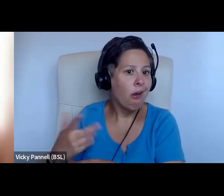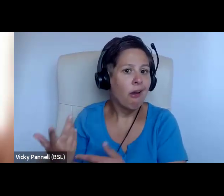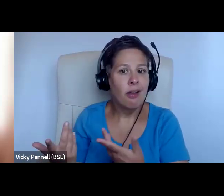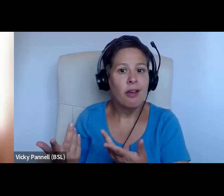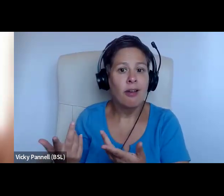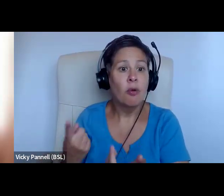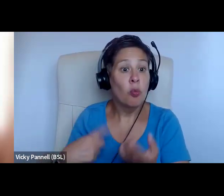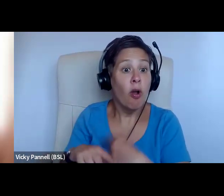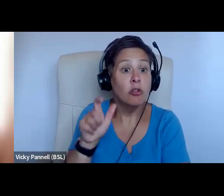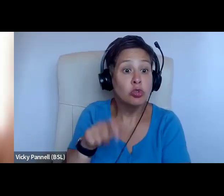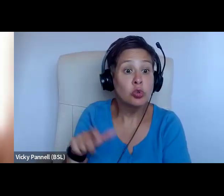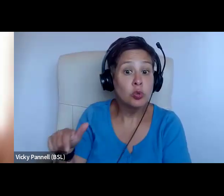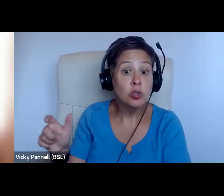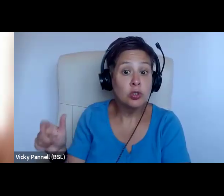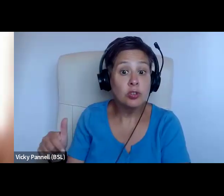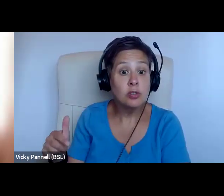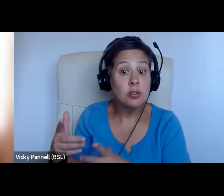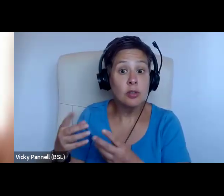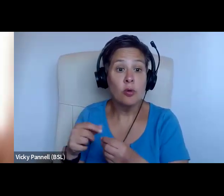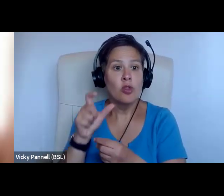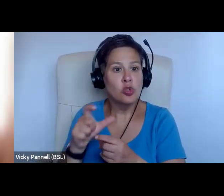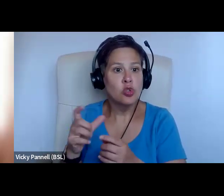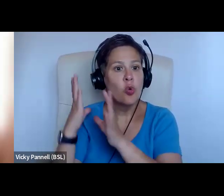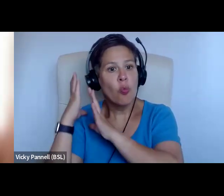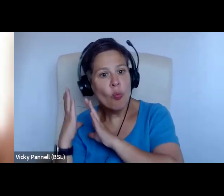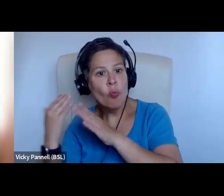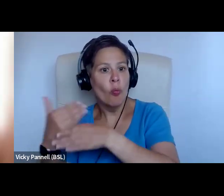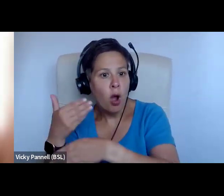Being students, with a student workload,